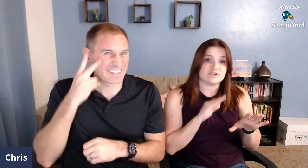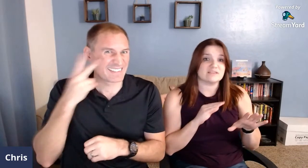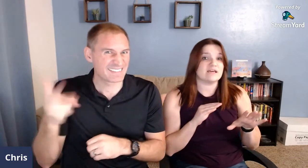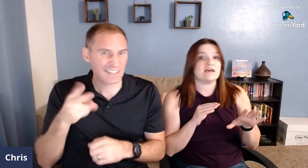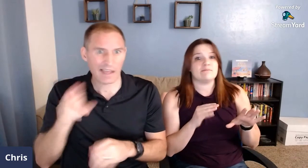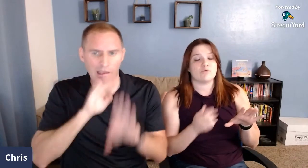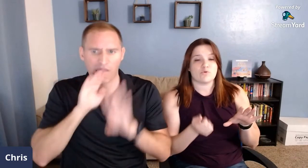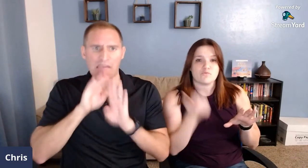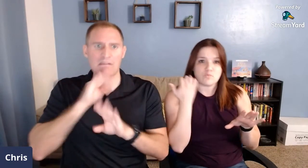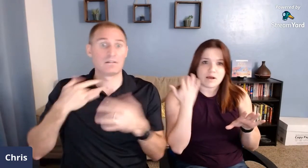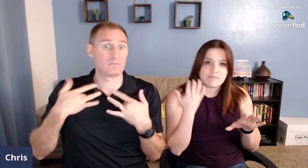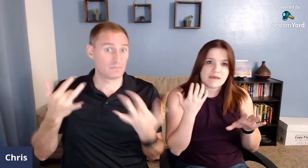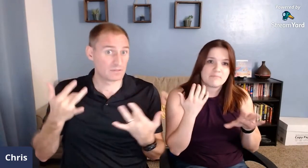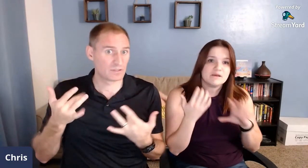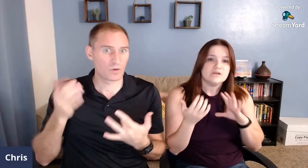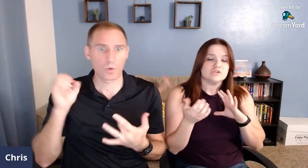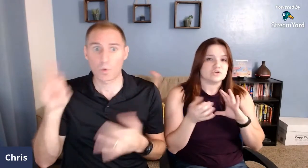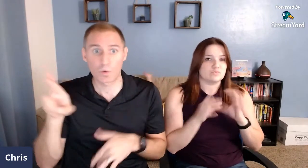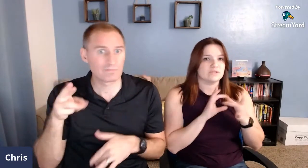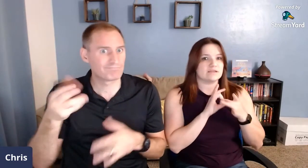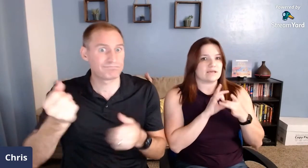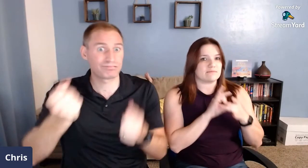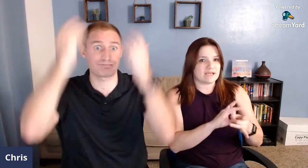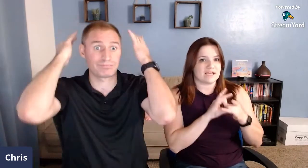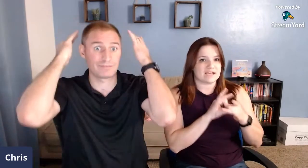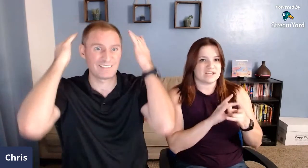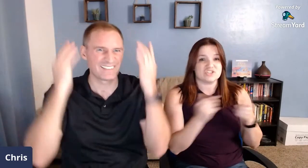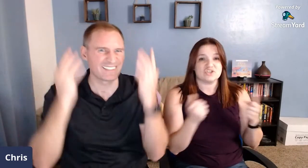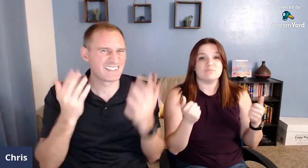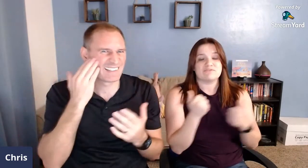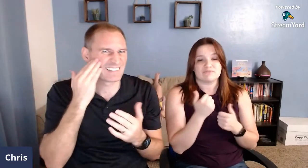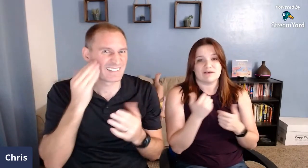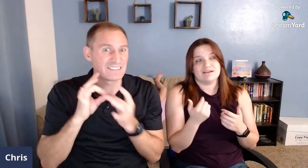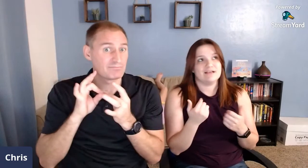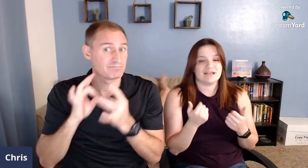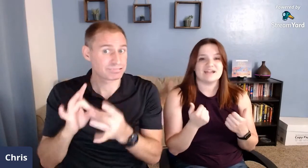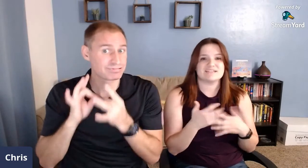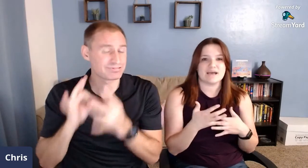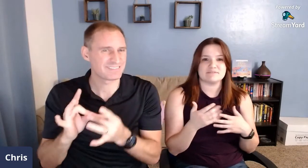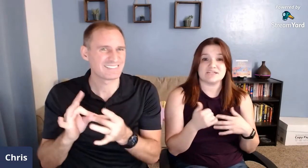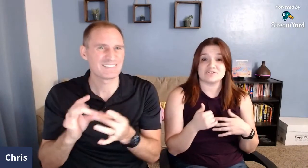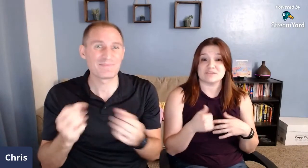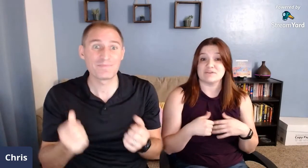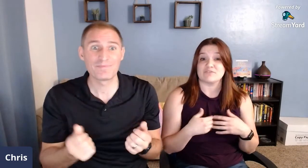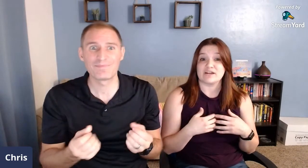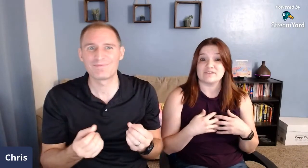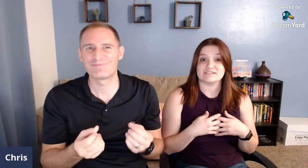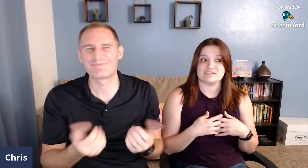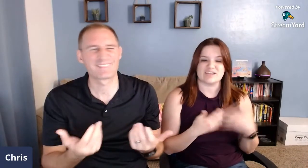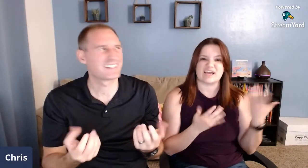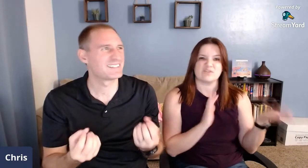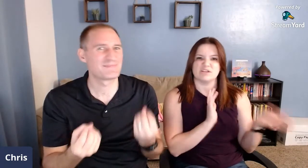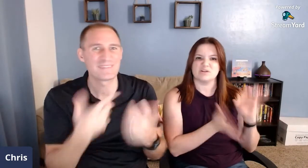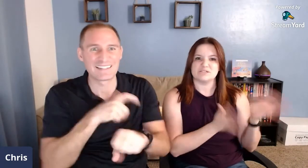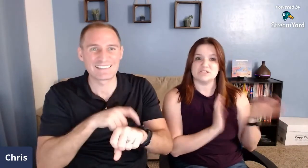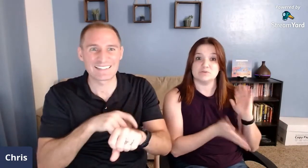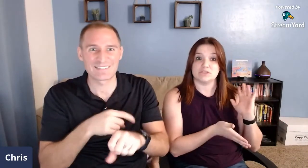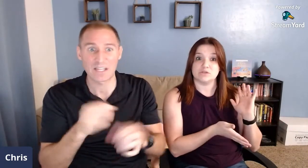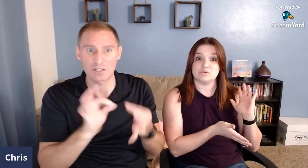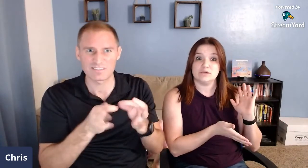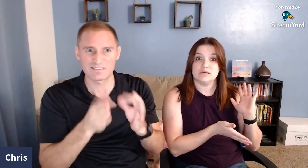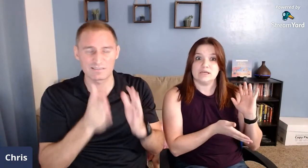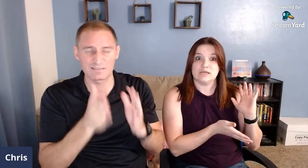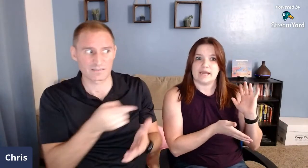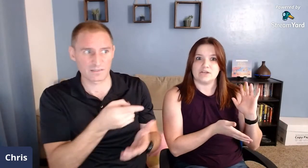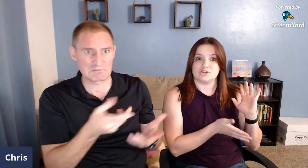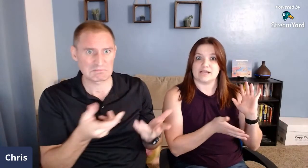that frustrate them or overwhelm them. So really like making that connection. Don't be a lot of times teachers can be afraid of us because they're like, I don't really know what to do with